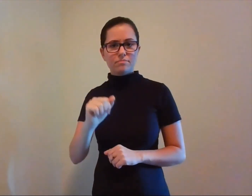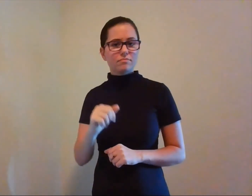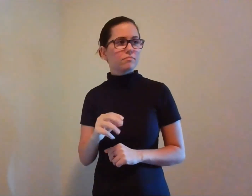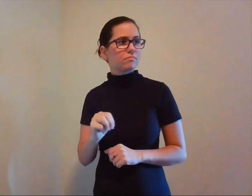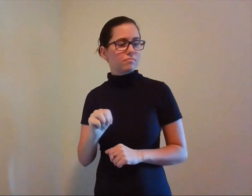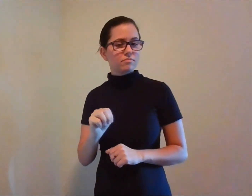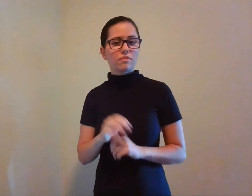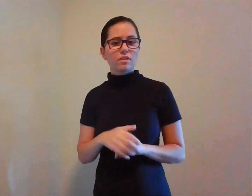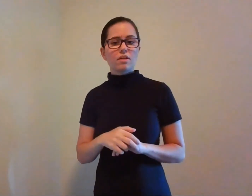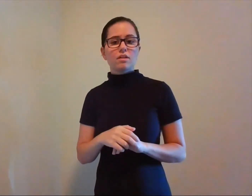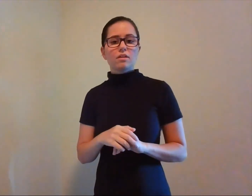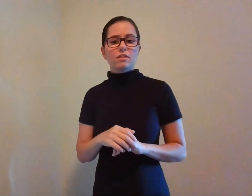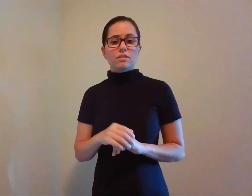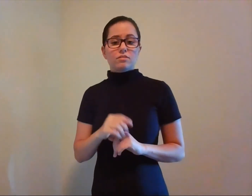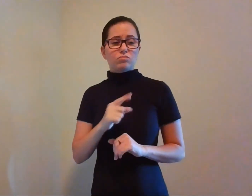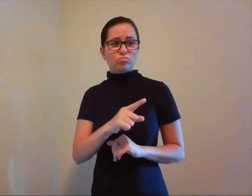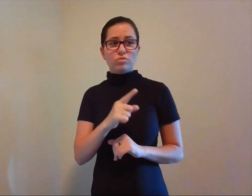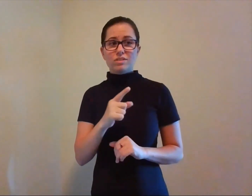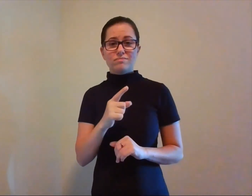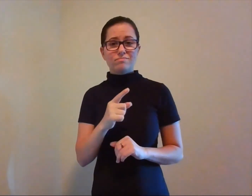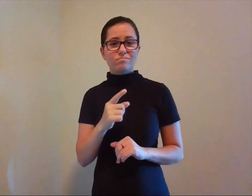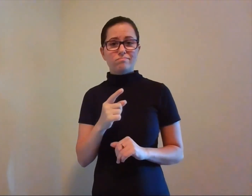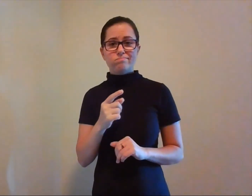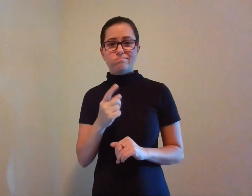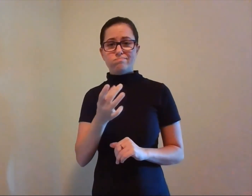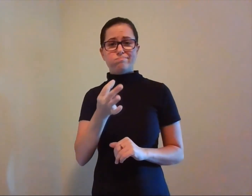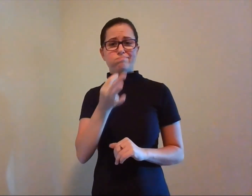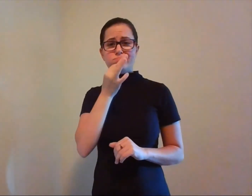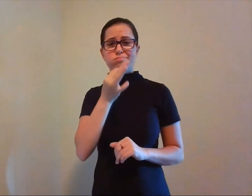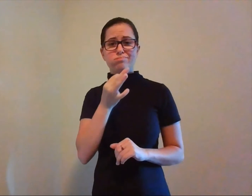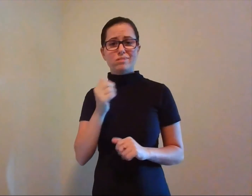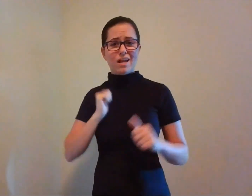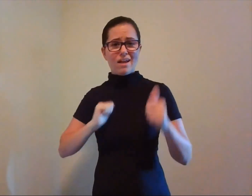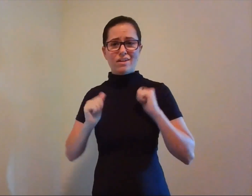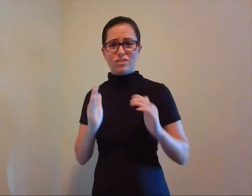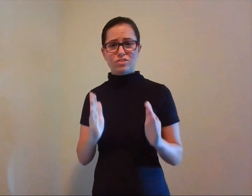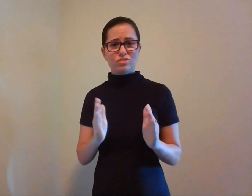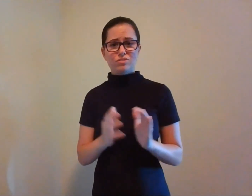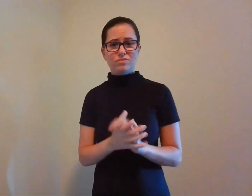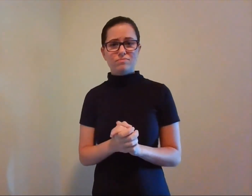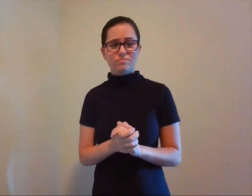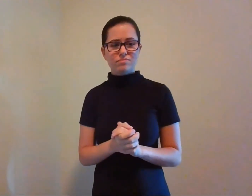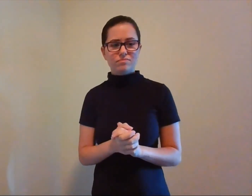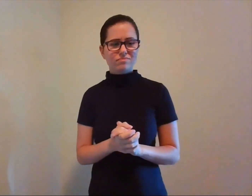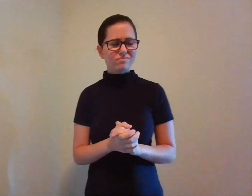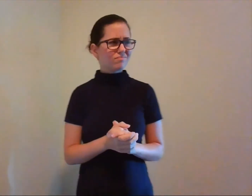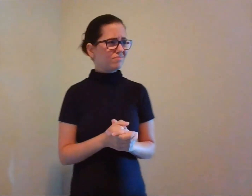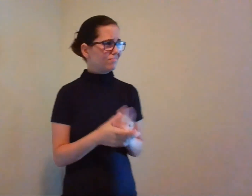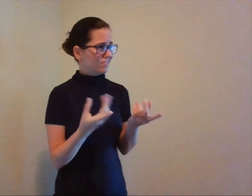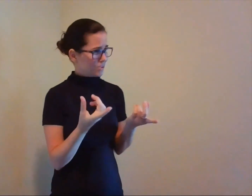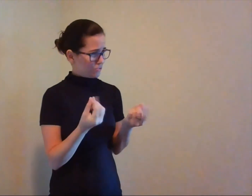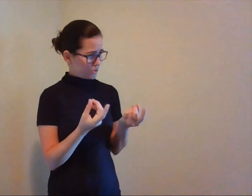a storied acting career. I mean, he's been in everything. What are you doing? Like, you were asking him this? What have you